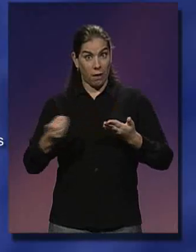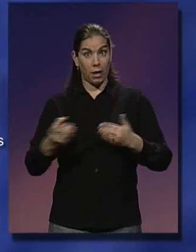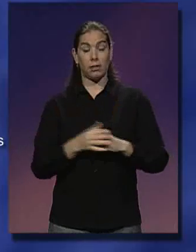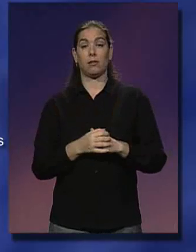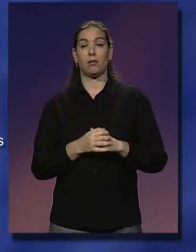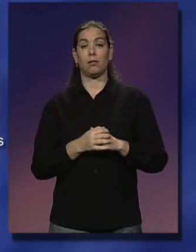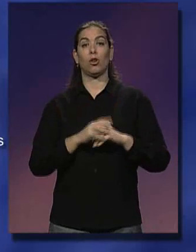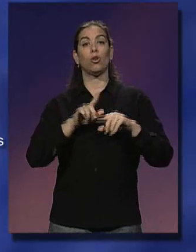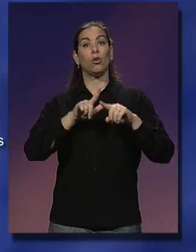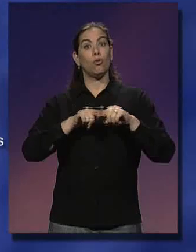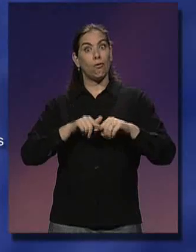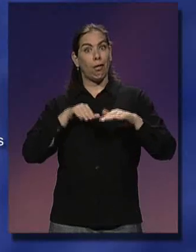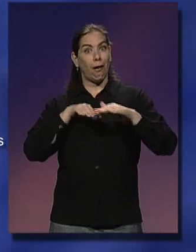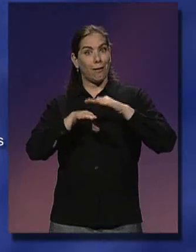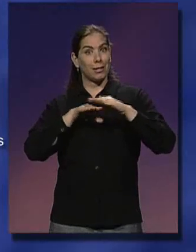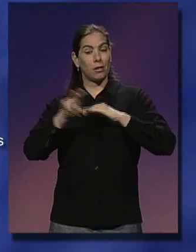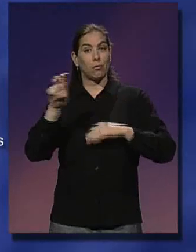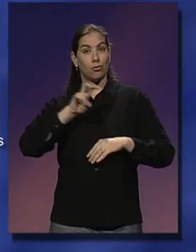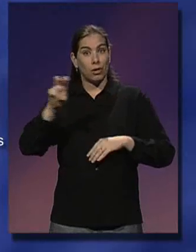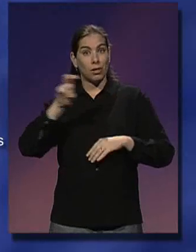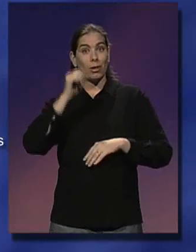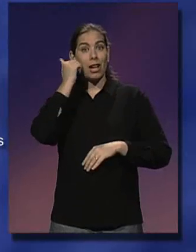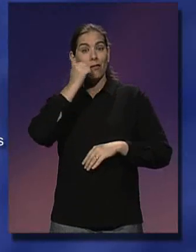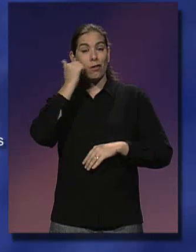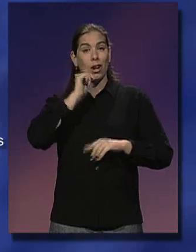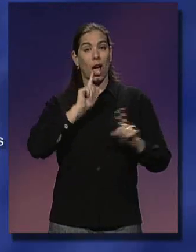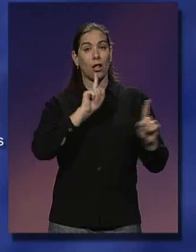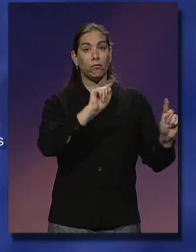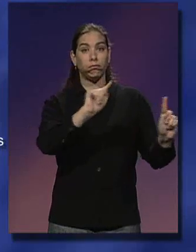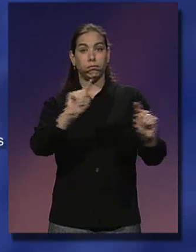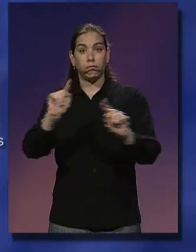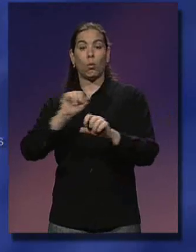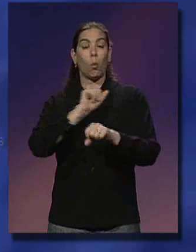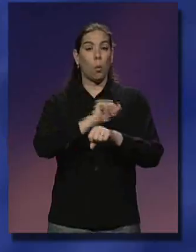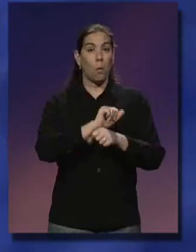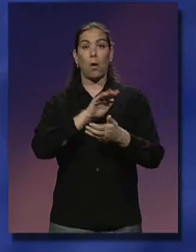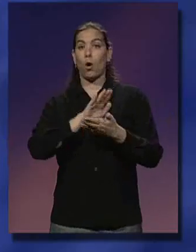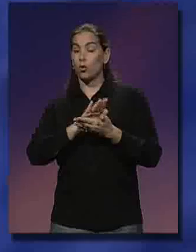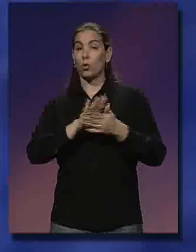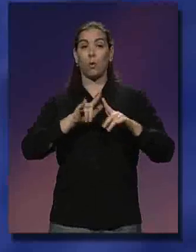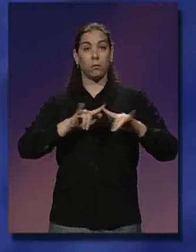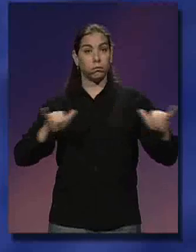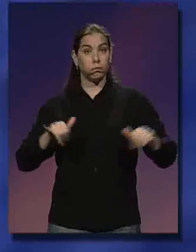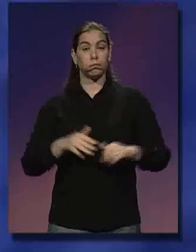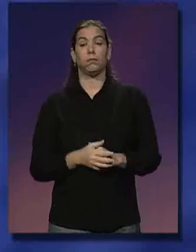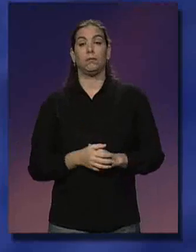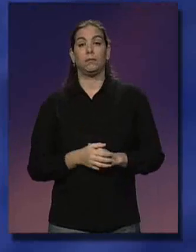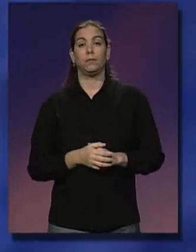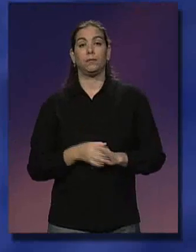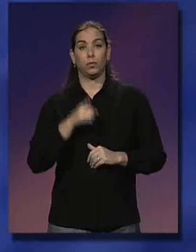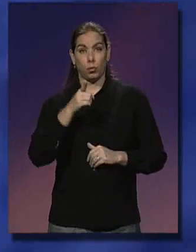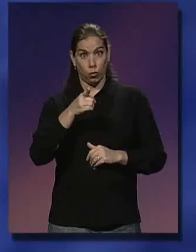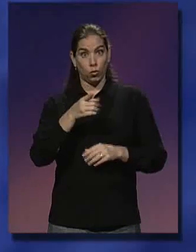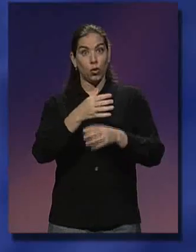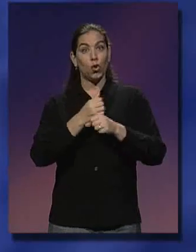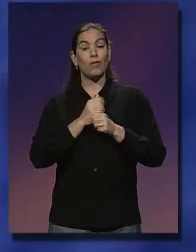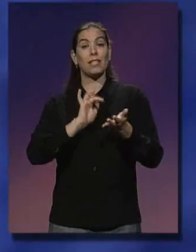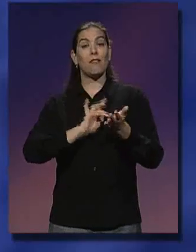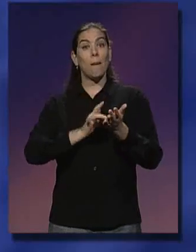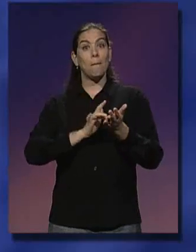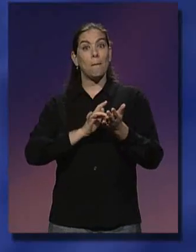accessible transportation to get to school, work, medical appointments, or to other places in your community? Do you receive medical